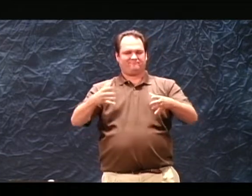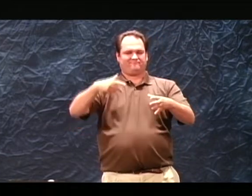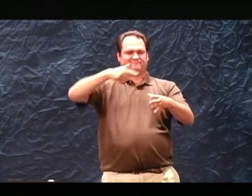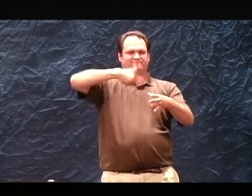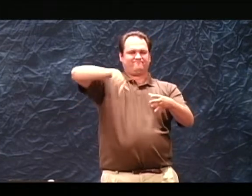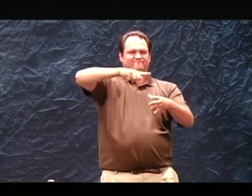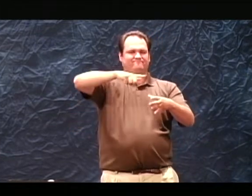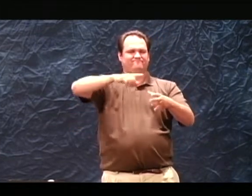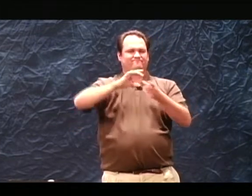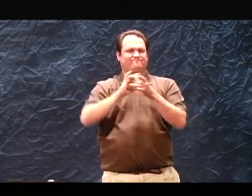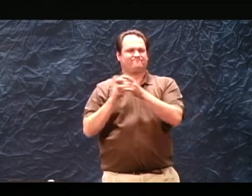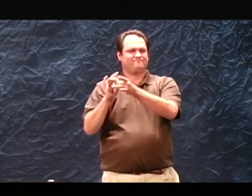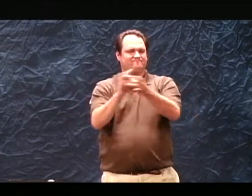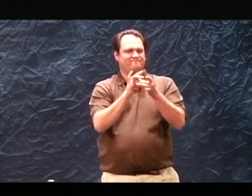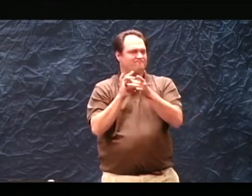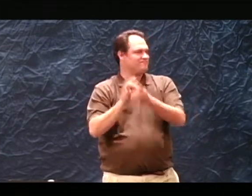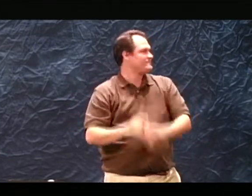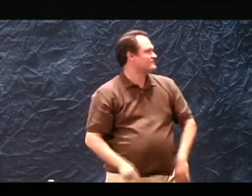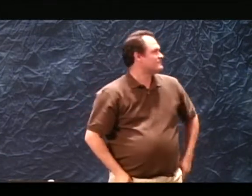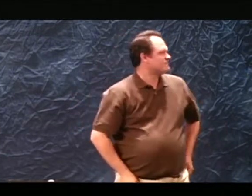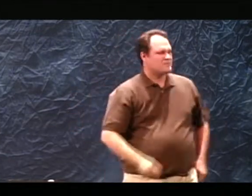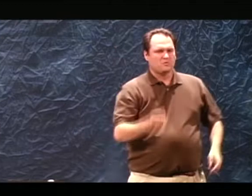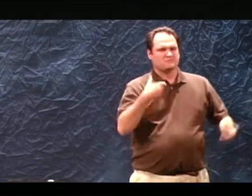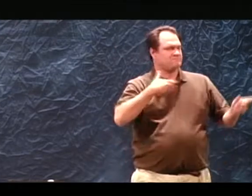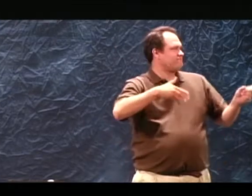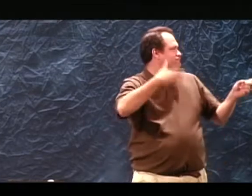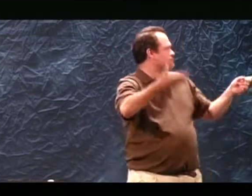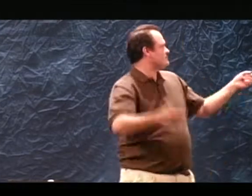we the church are the body of christ